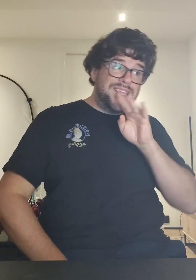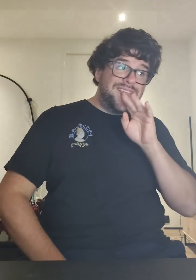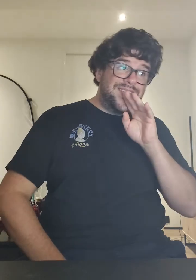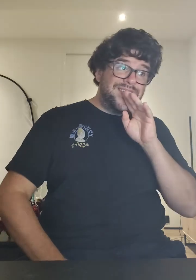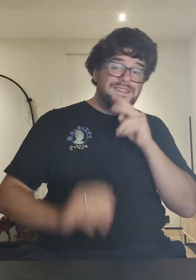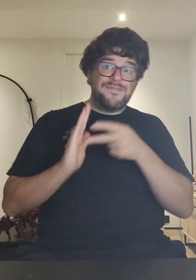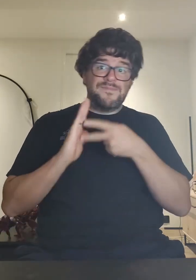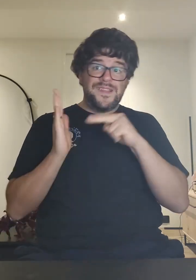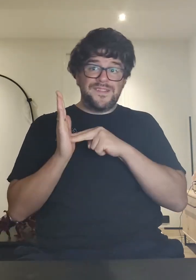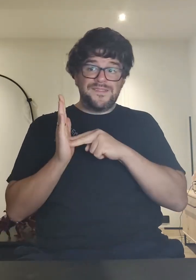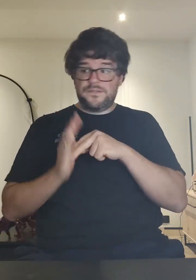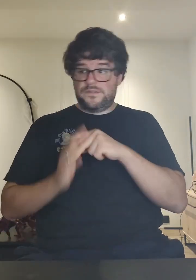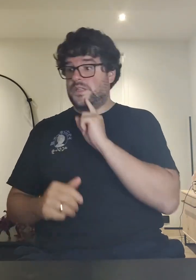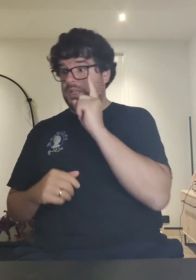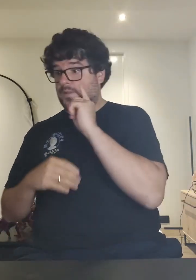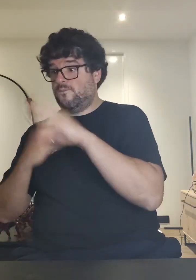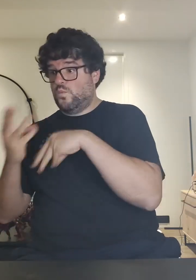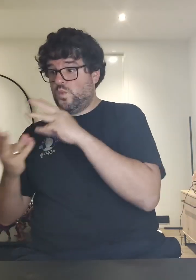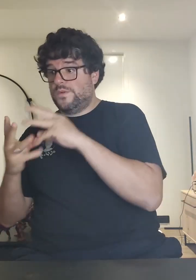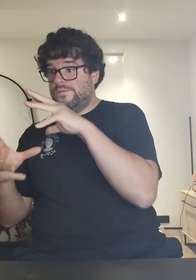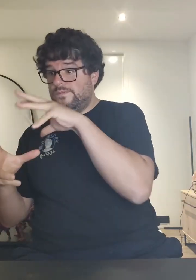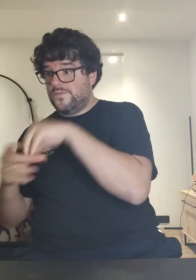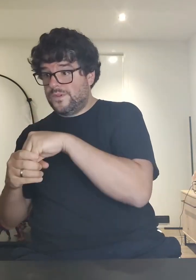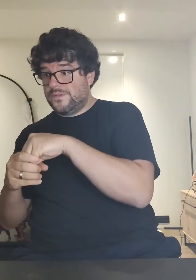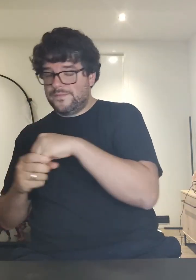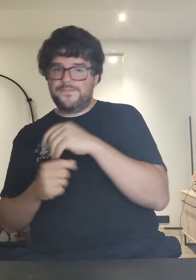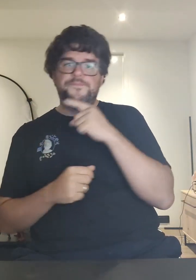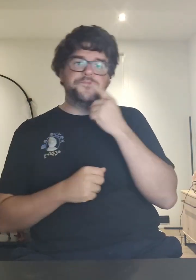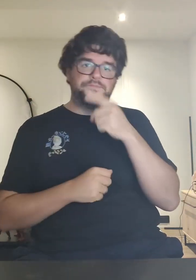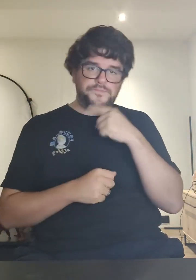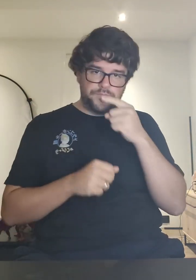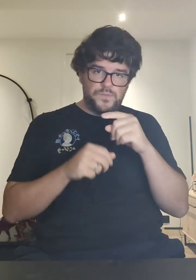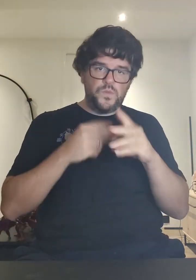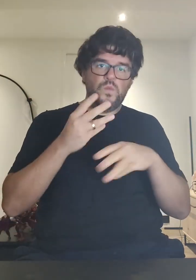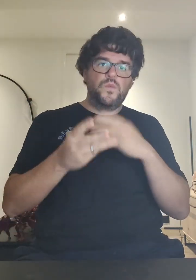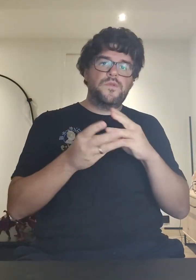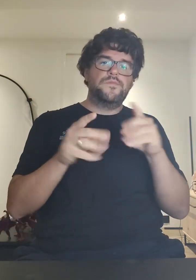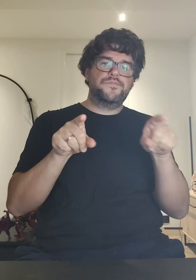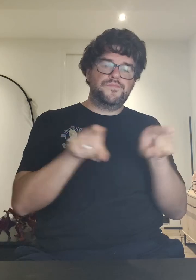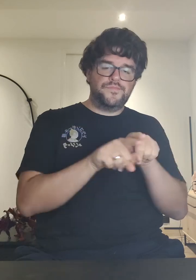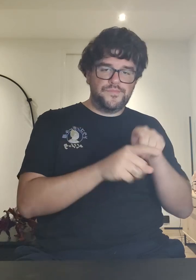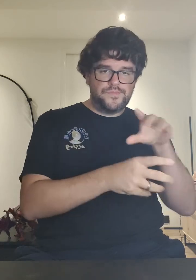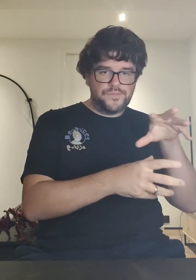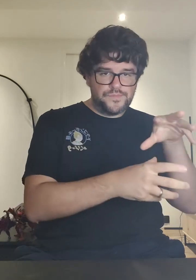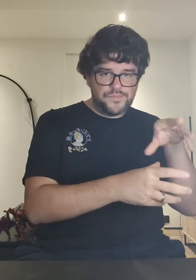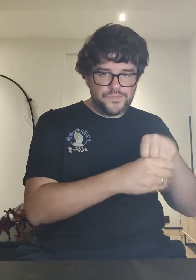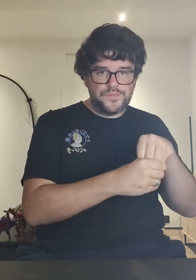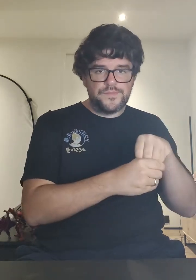people who grow up signing and speaking, which means they're involved in the deaf world as well as in the hearing world.